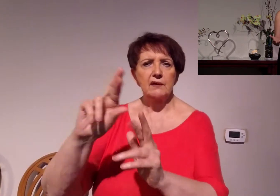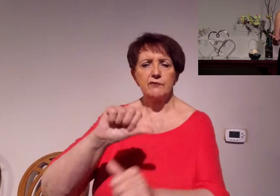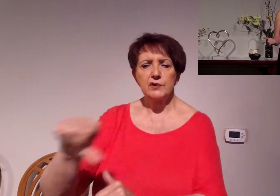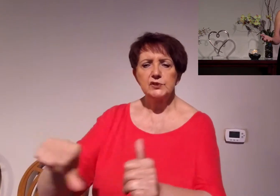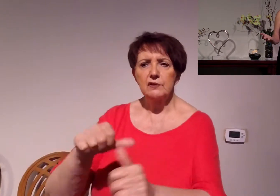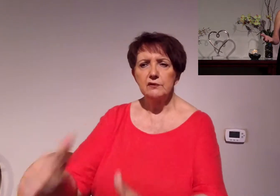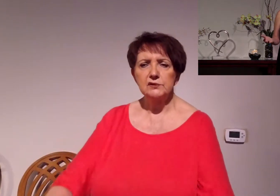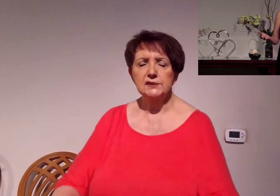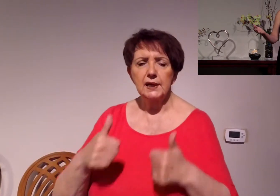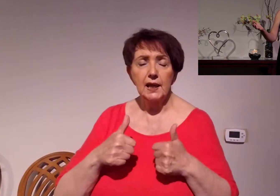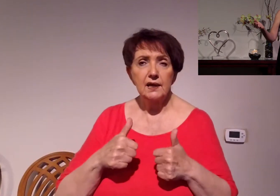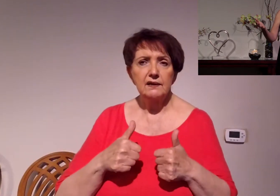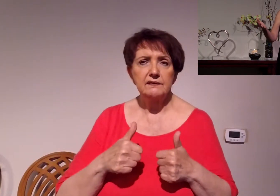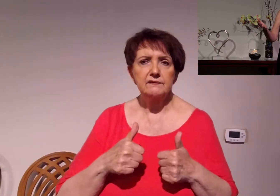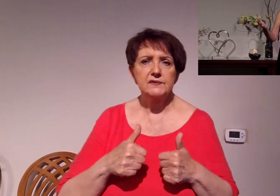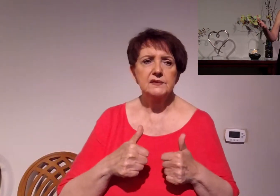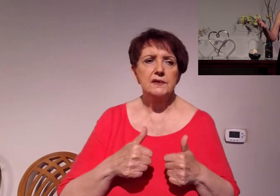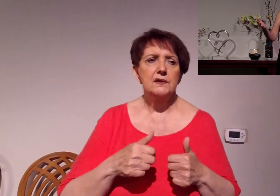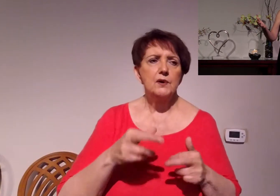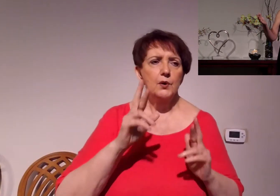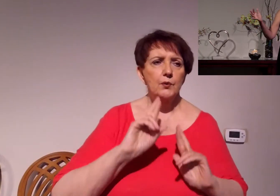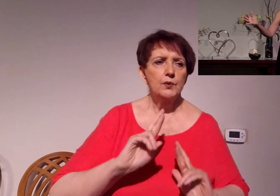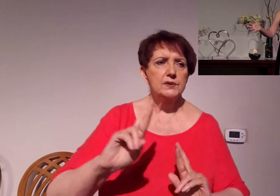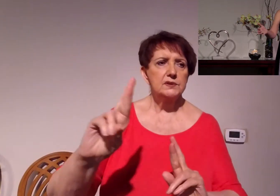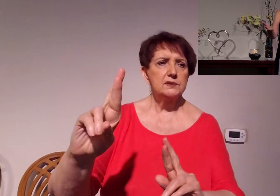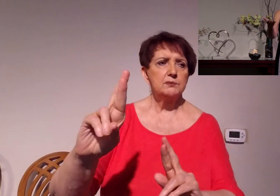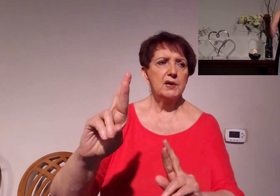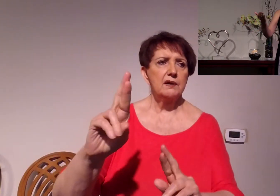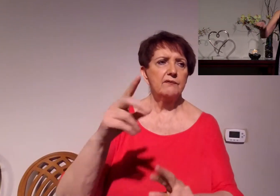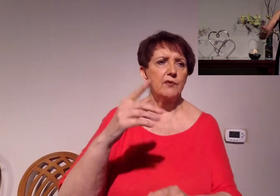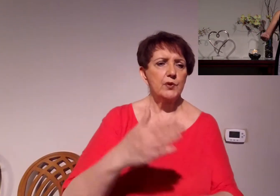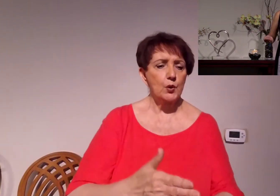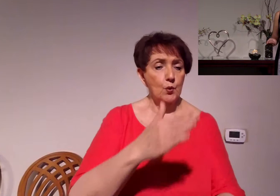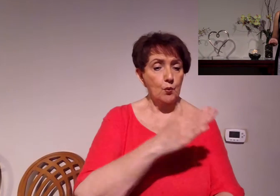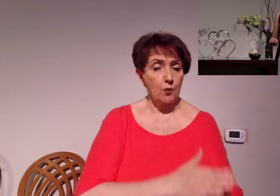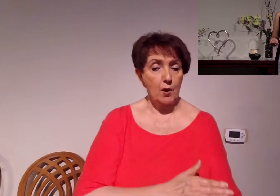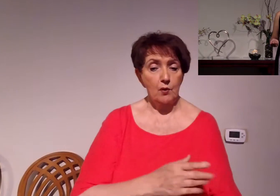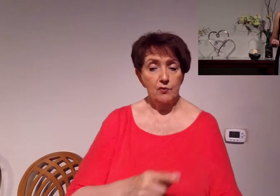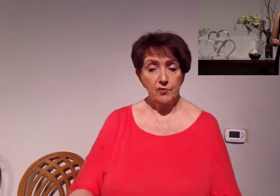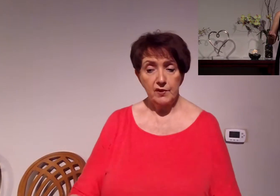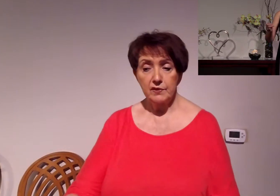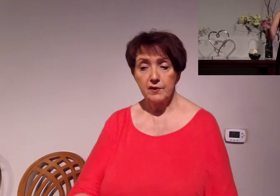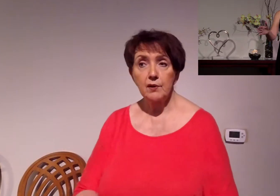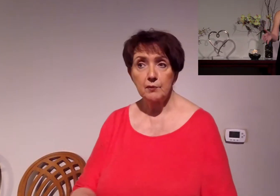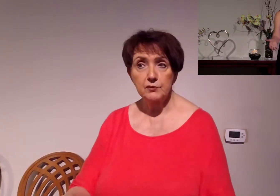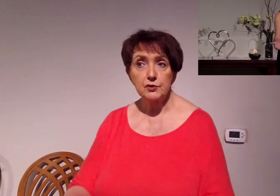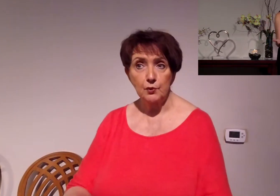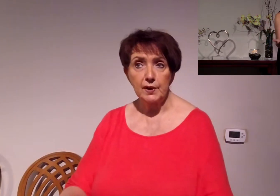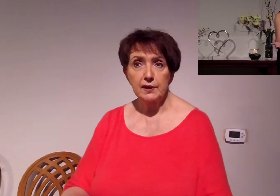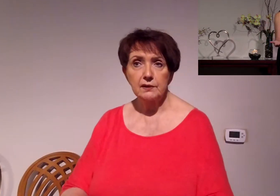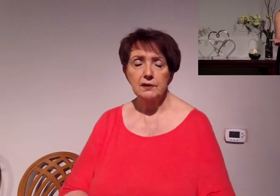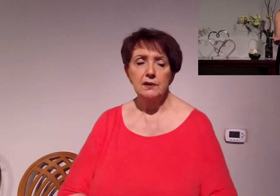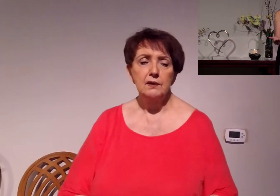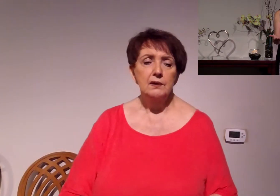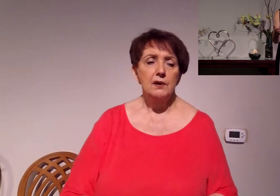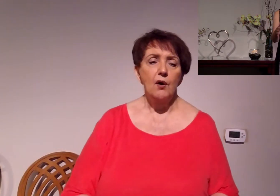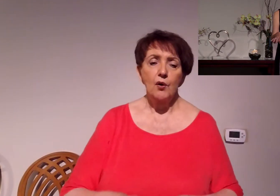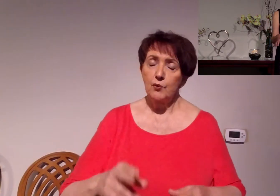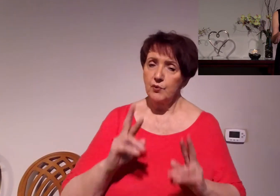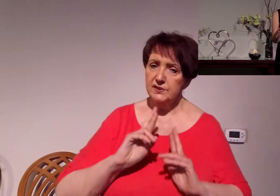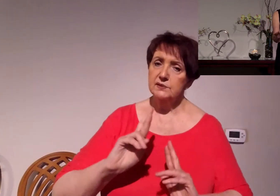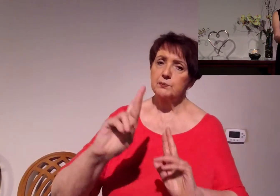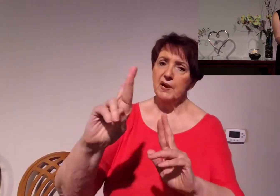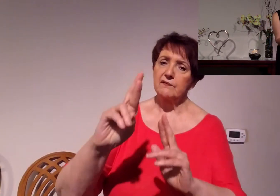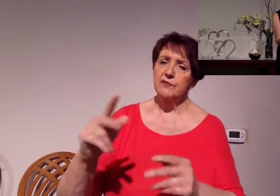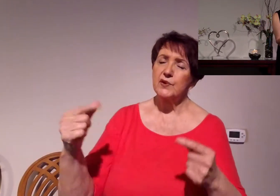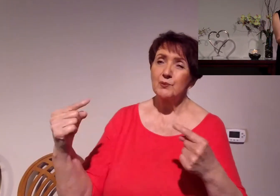a deep respect for the growth that another person is going through, a respect for their pain, a